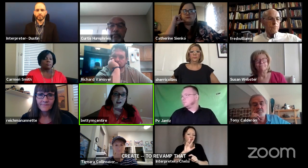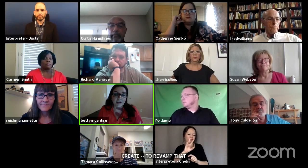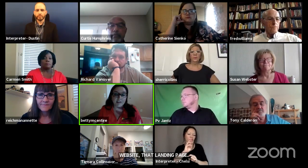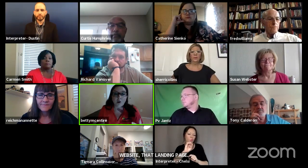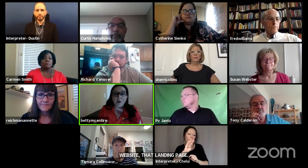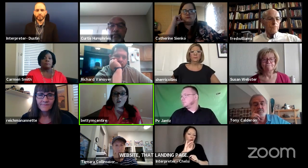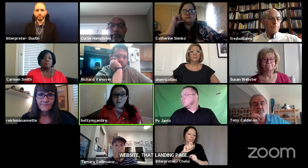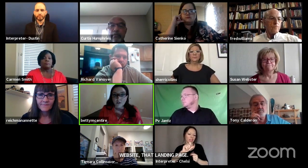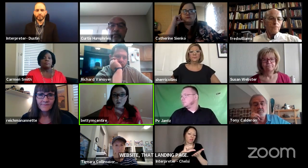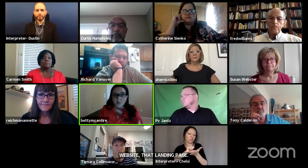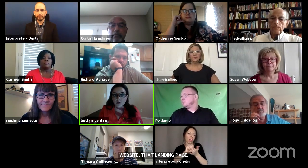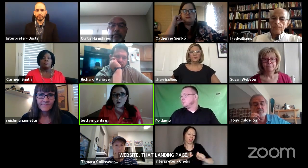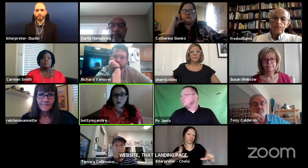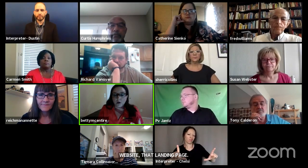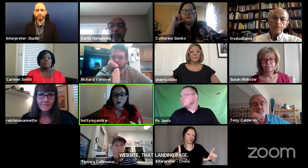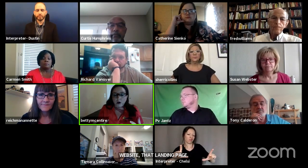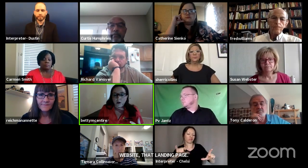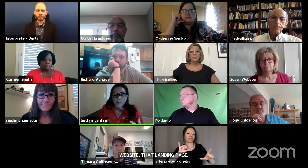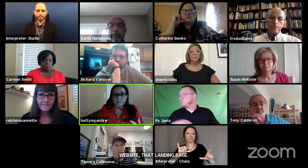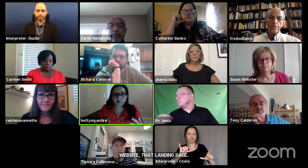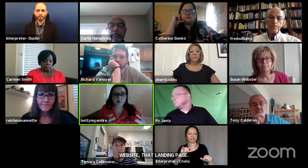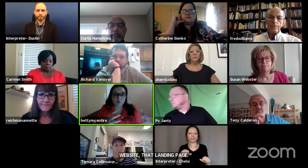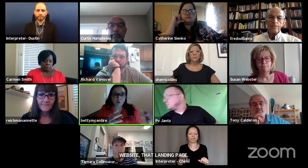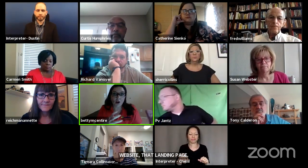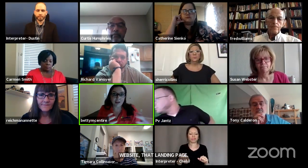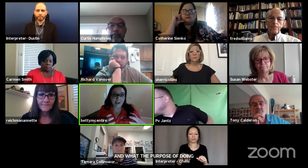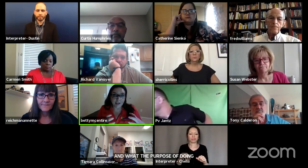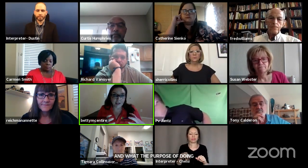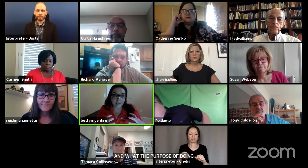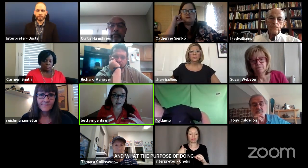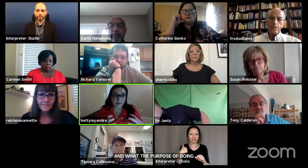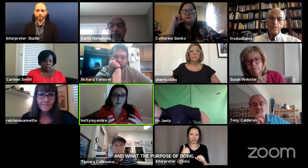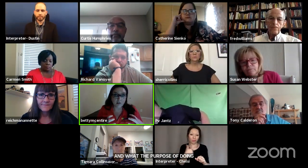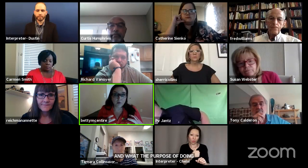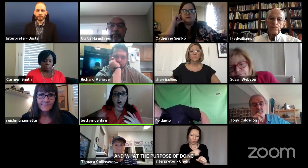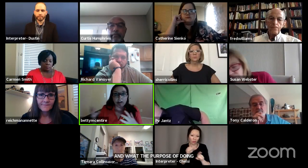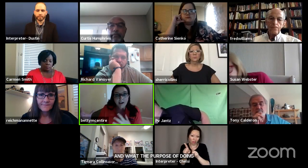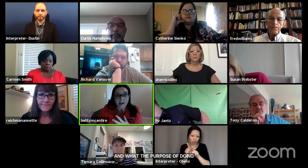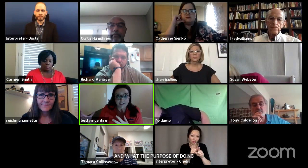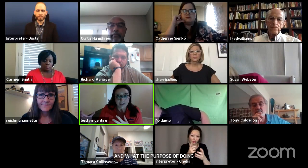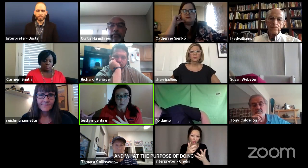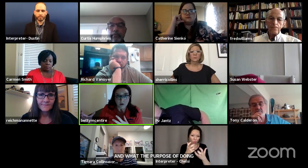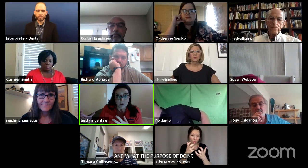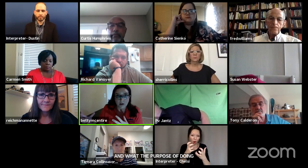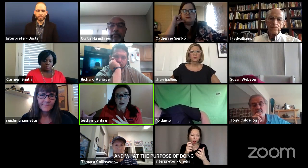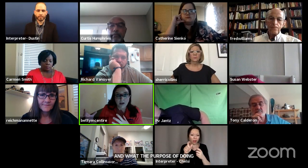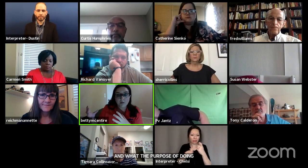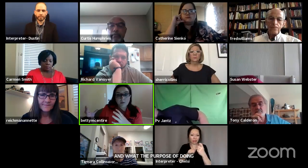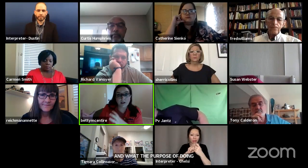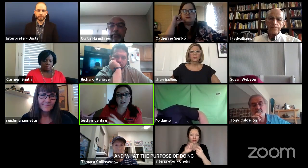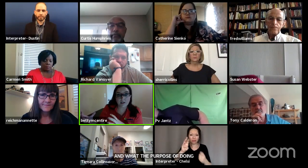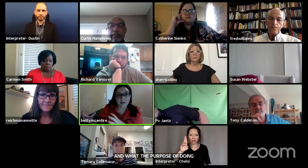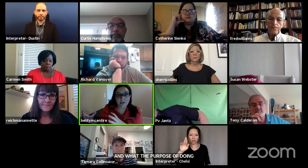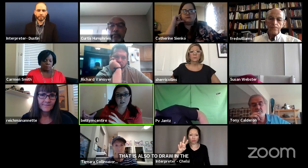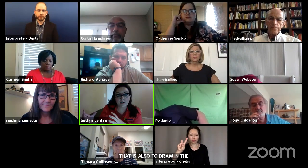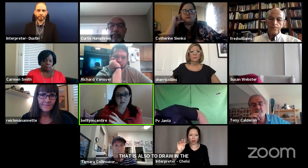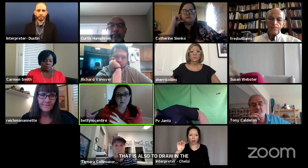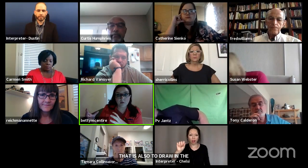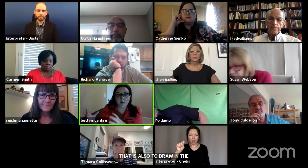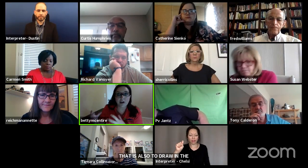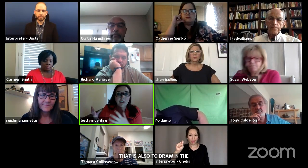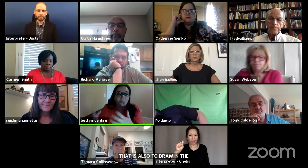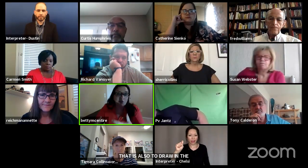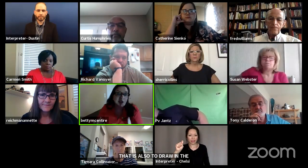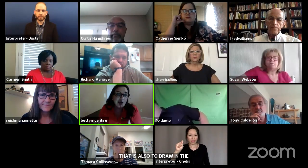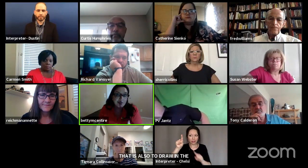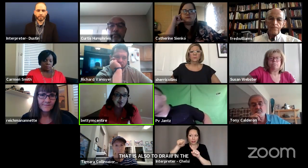doing that is also to draw in the broadcast network and create